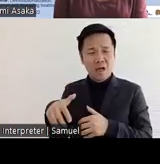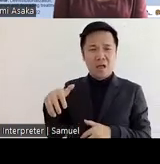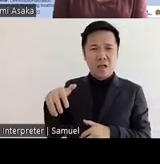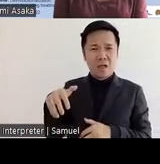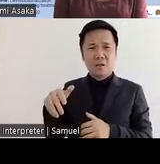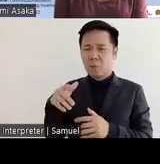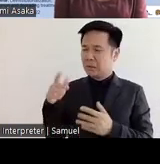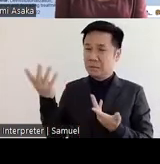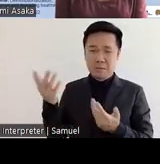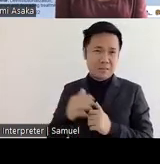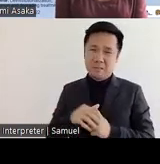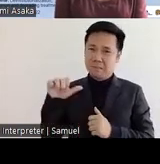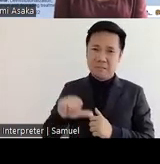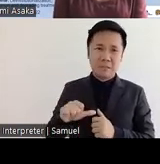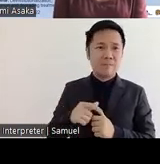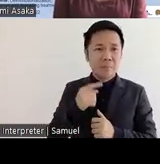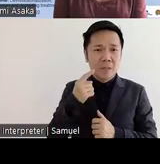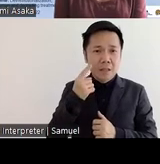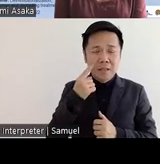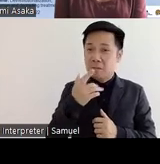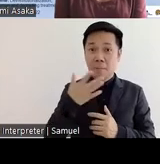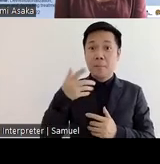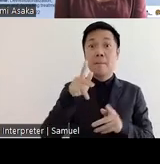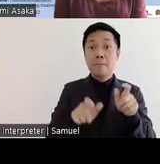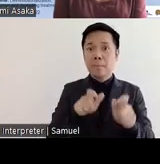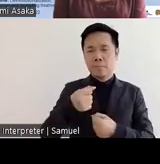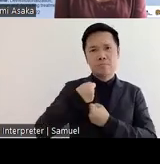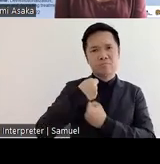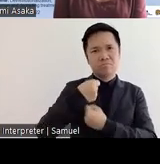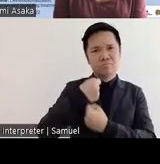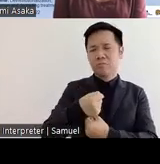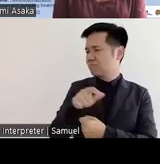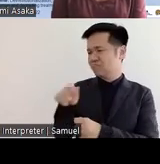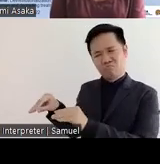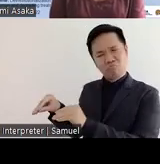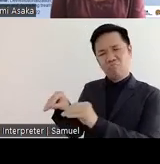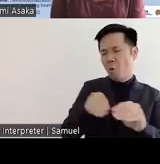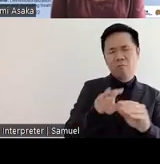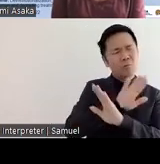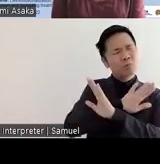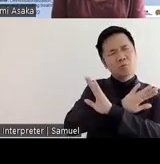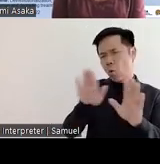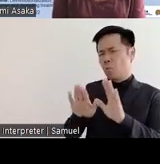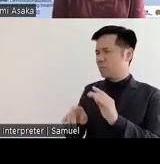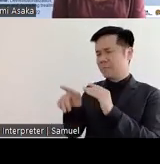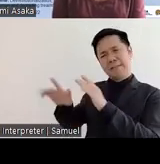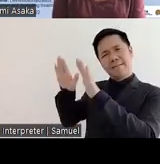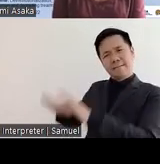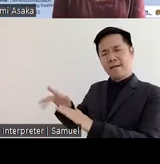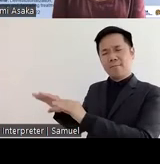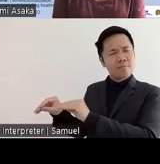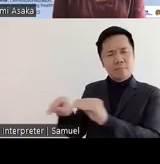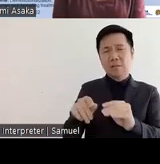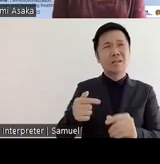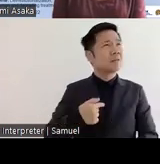Isao and Kuniko Nita, protested against the shift. They also demanded to be treated as